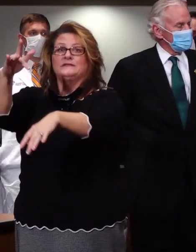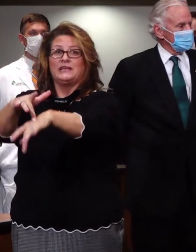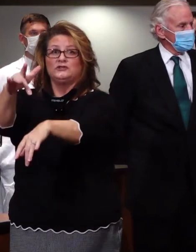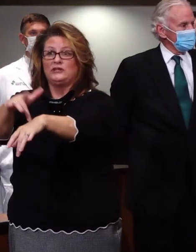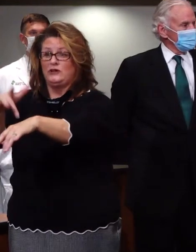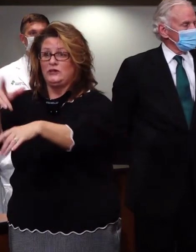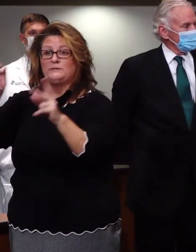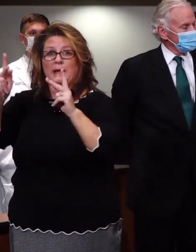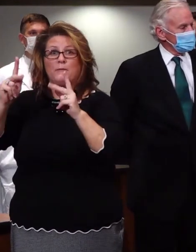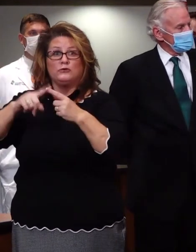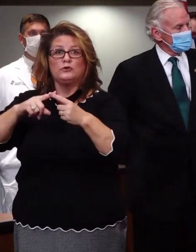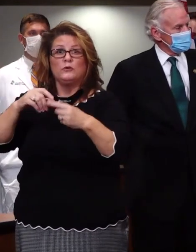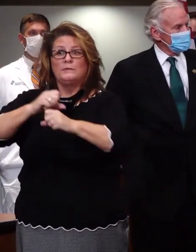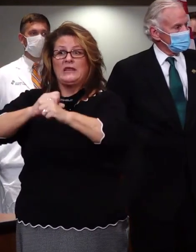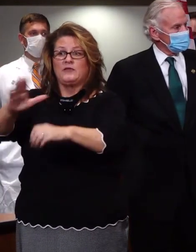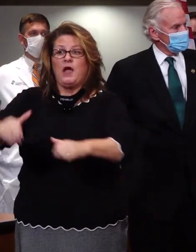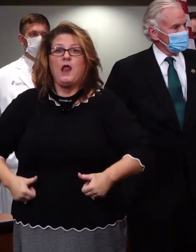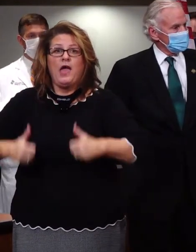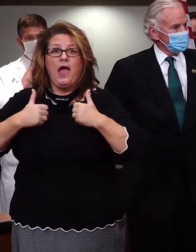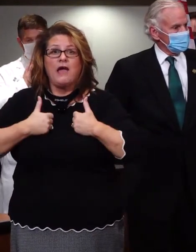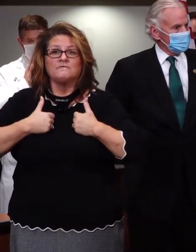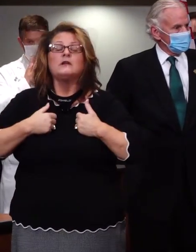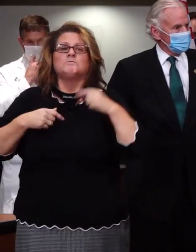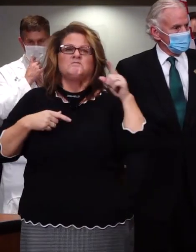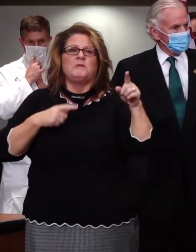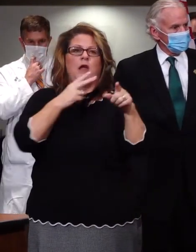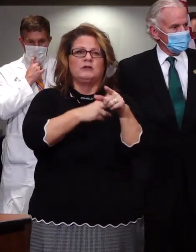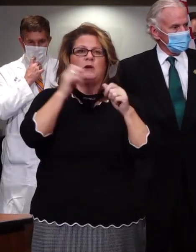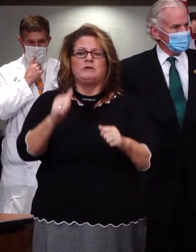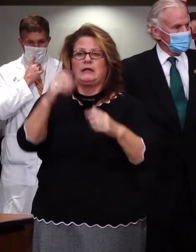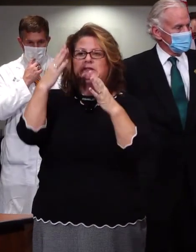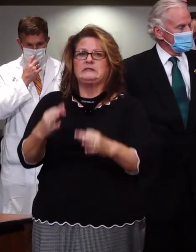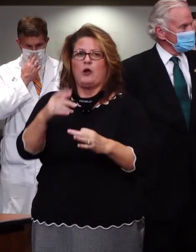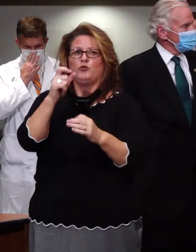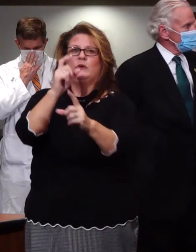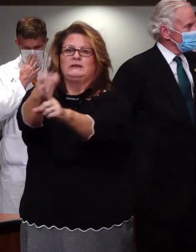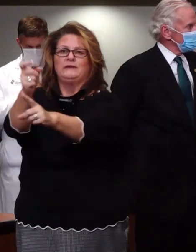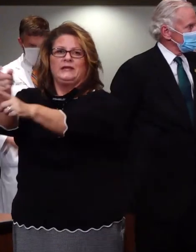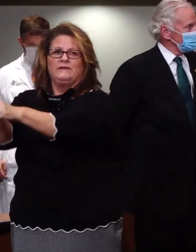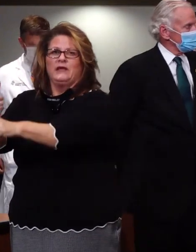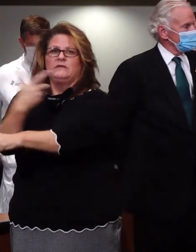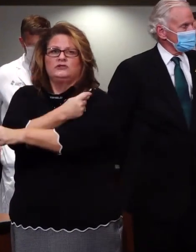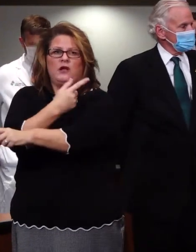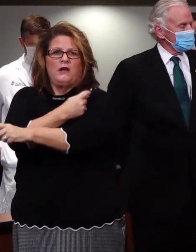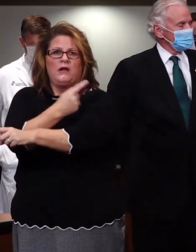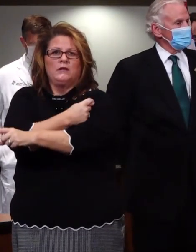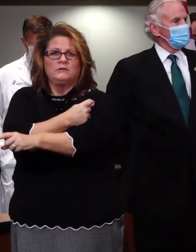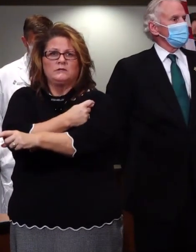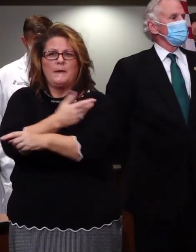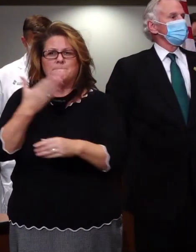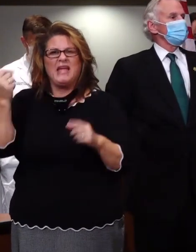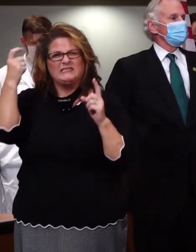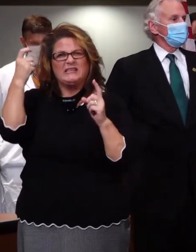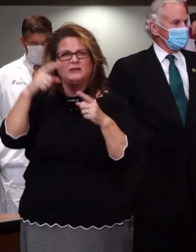preserve life, then those facilities have some latitude in deciding who within those facilities it makes the best sense to